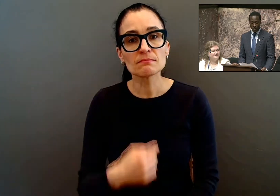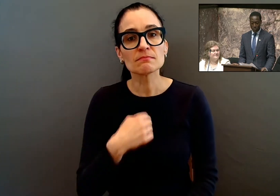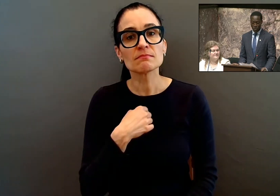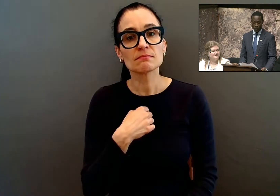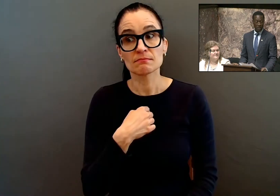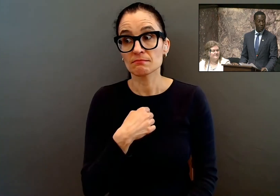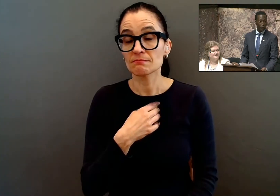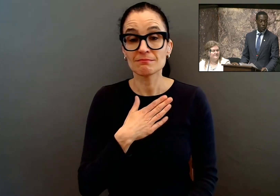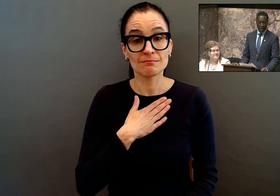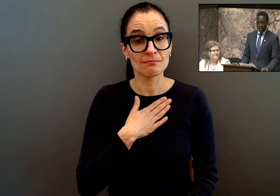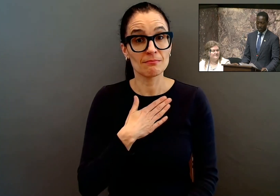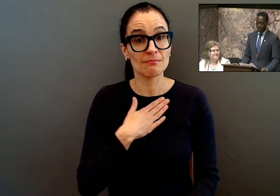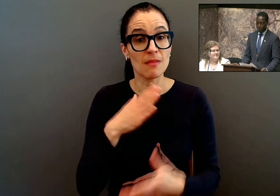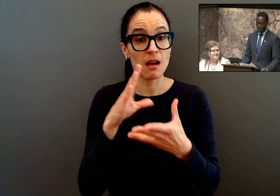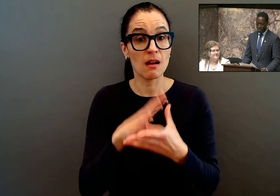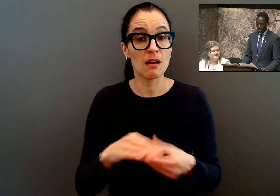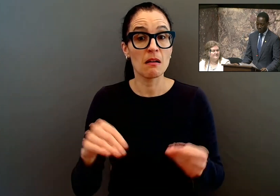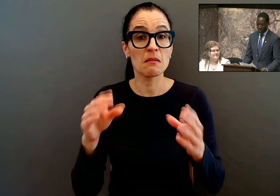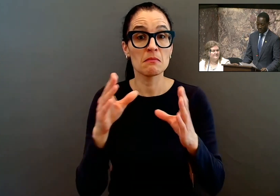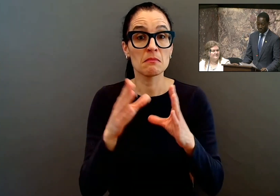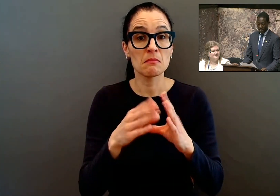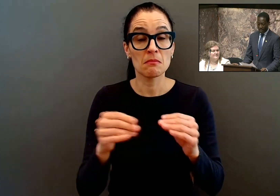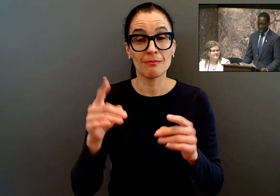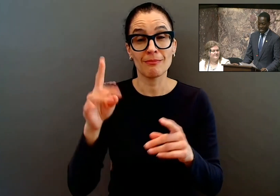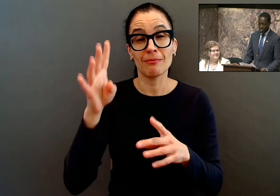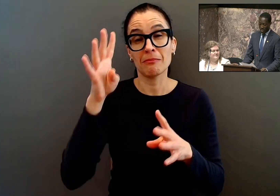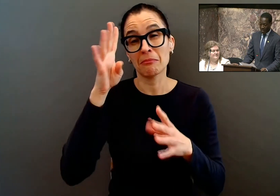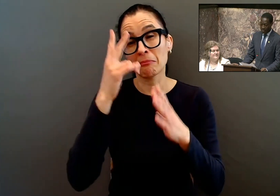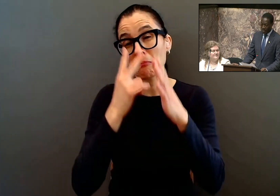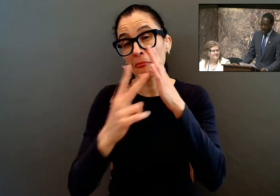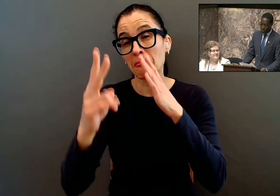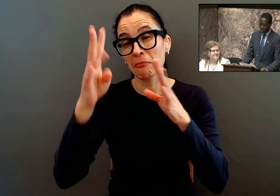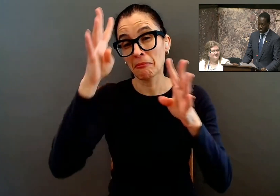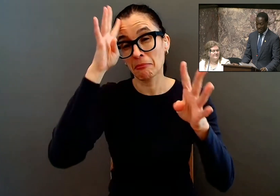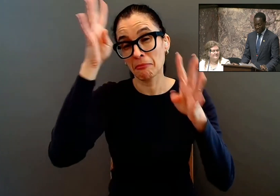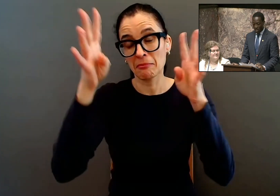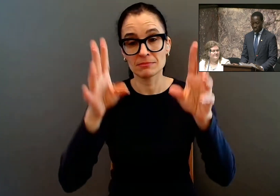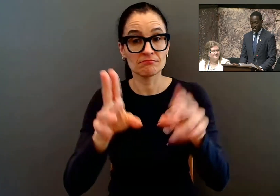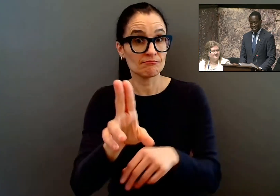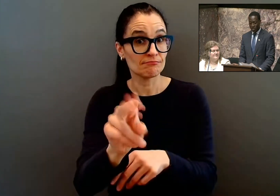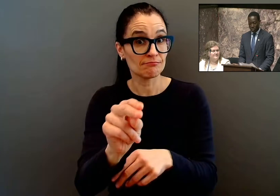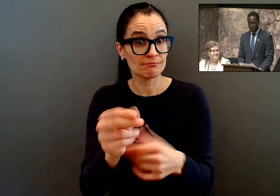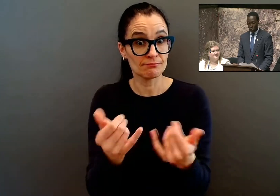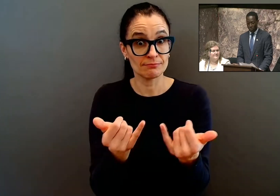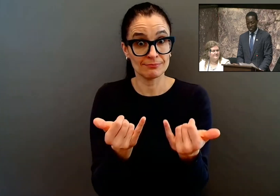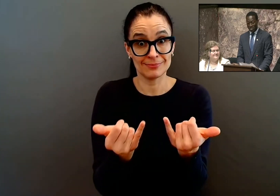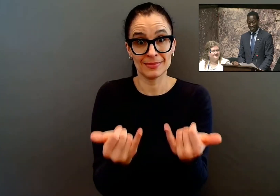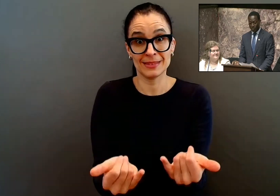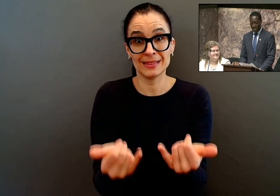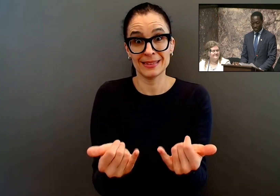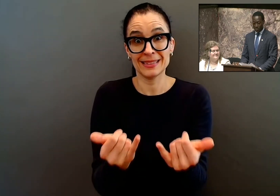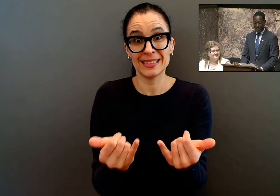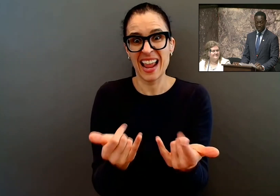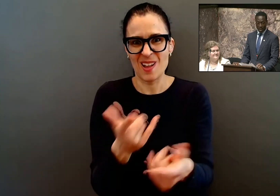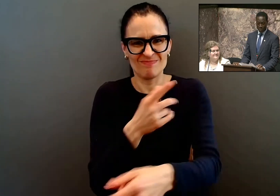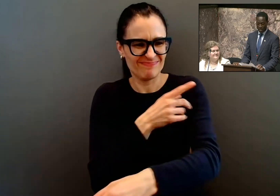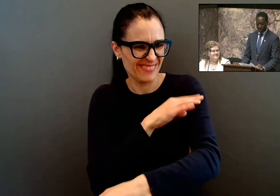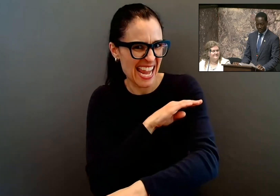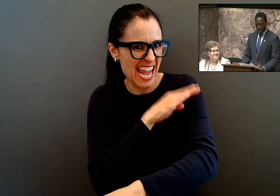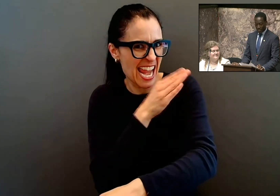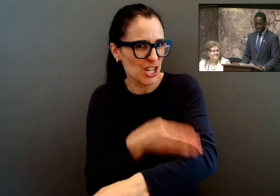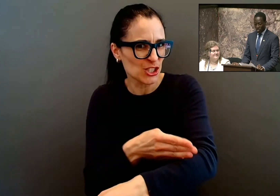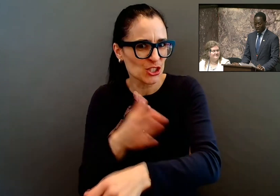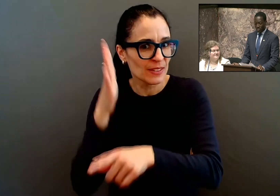energy future being built right here in British Columbia. H-Tech, the Hydrogen Technology and Energy Corporation, is a BC-based